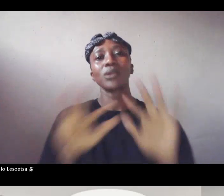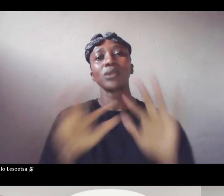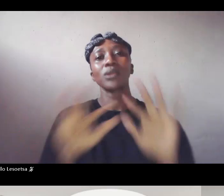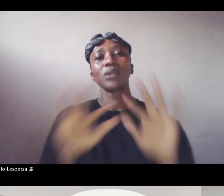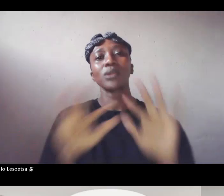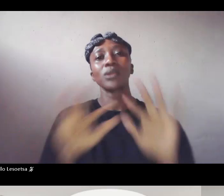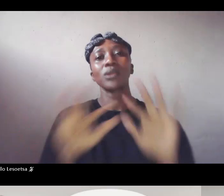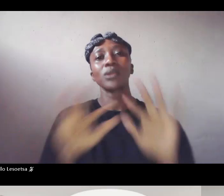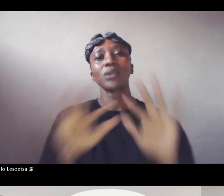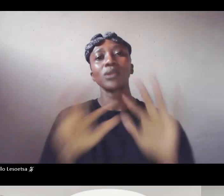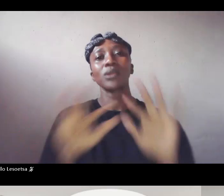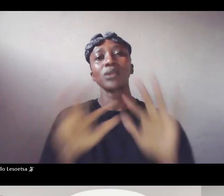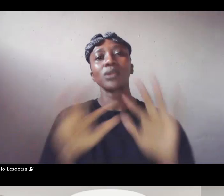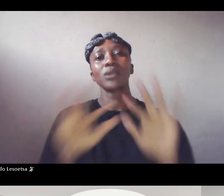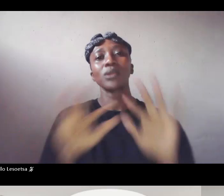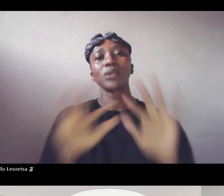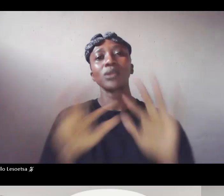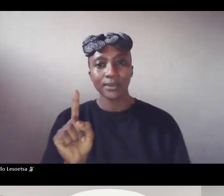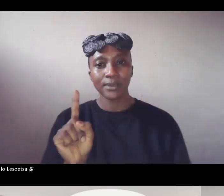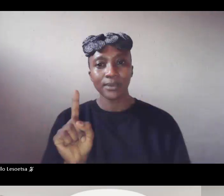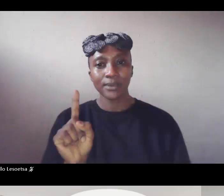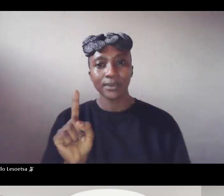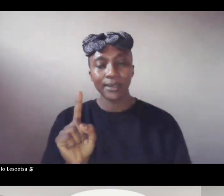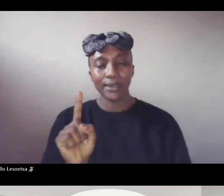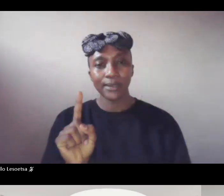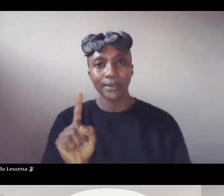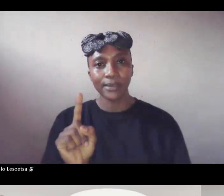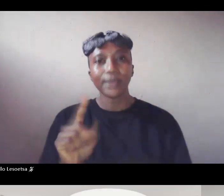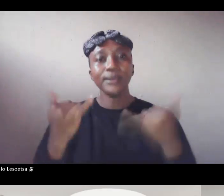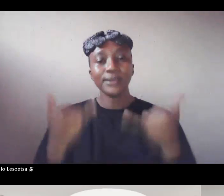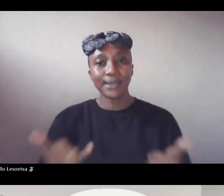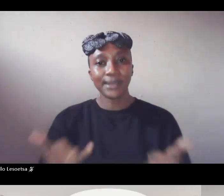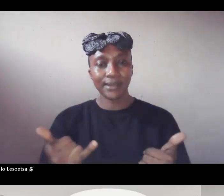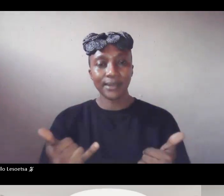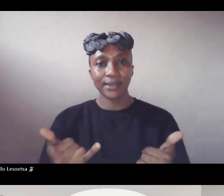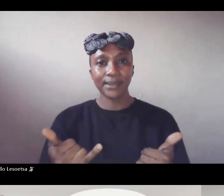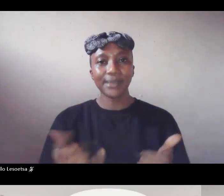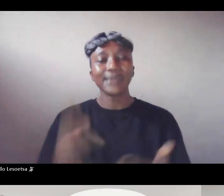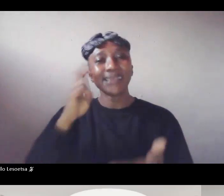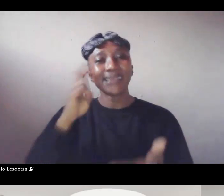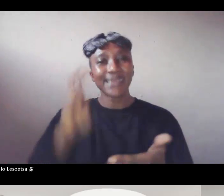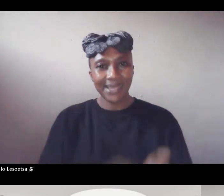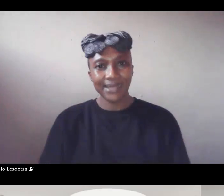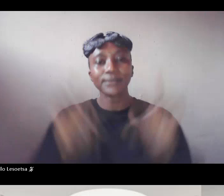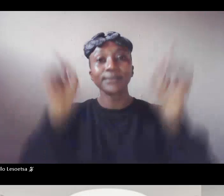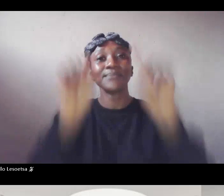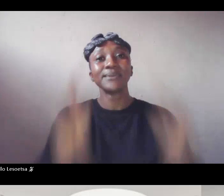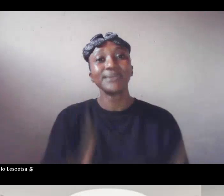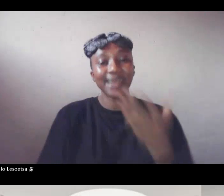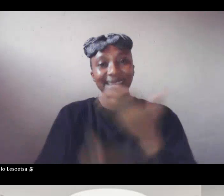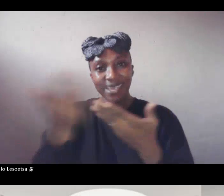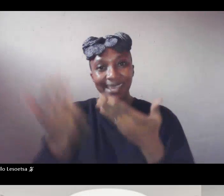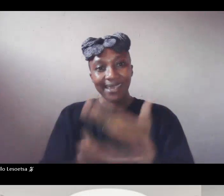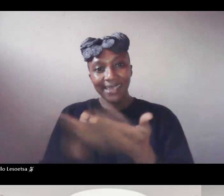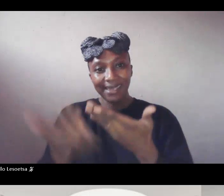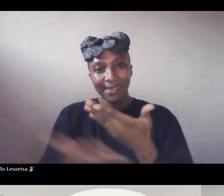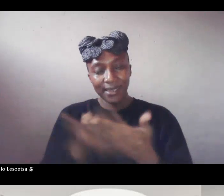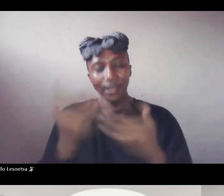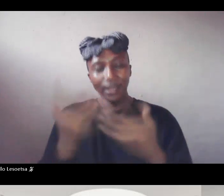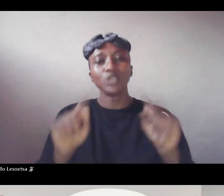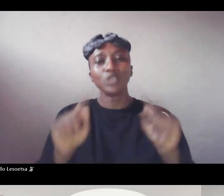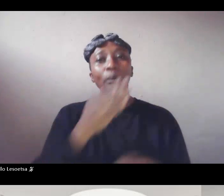need extra class, who need special care. So as that's how inclusivity